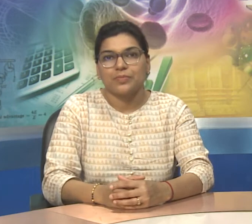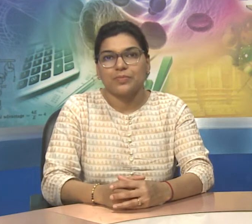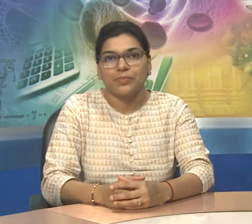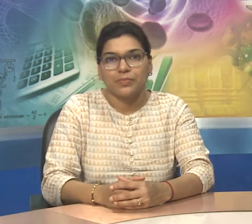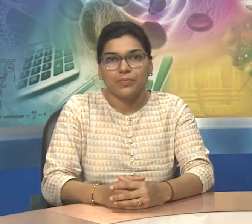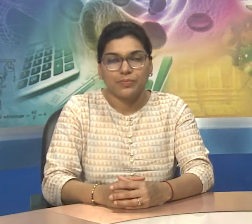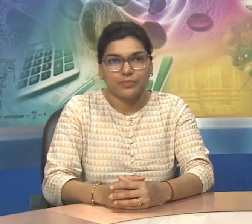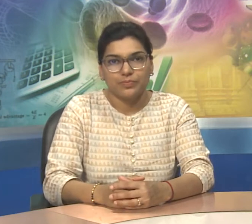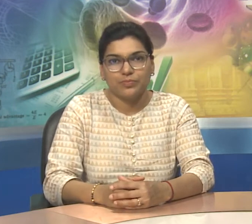etc.